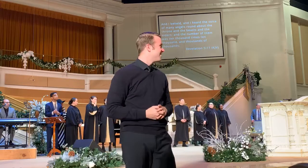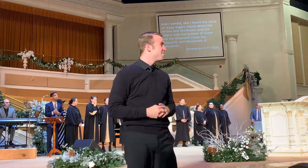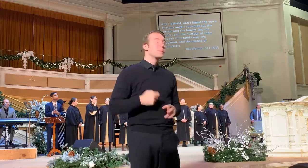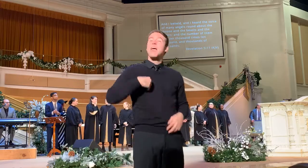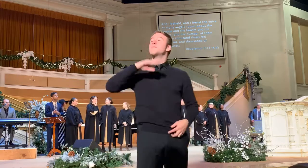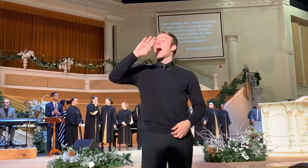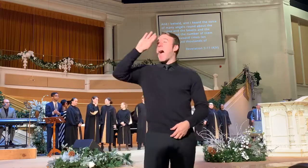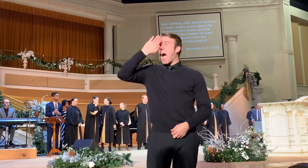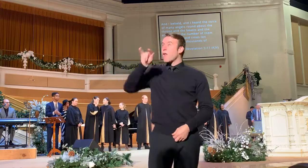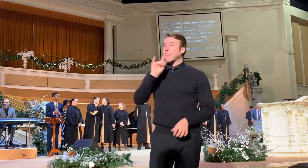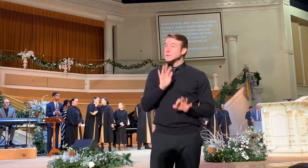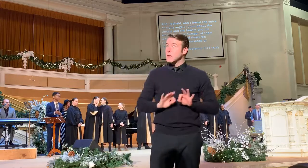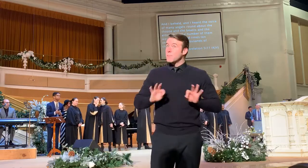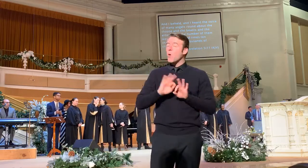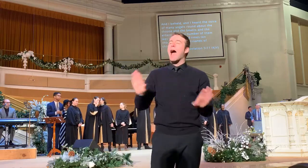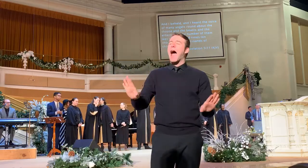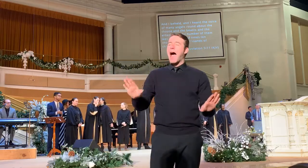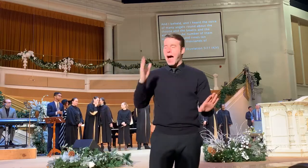I know that's really important.